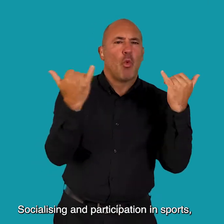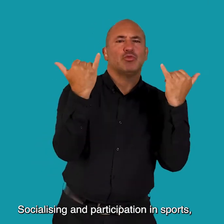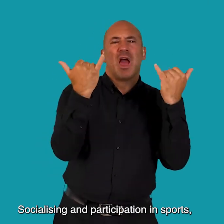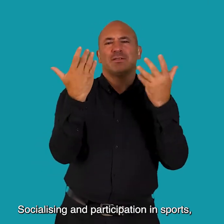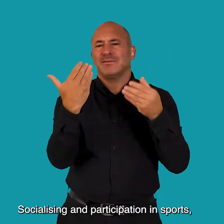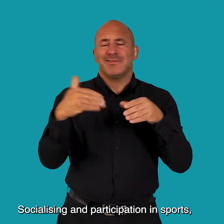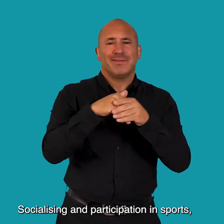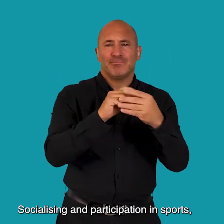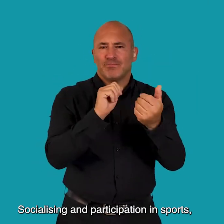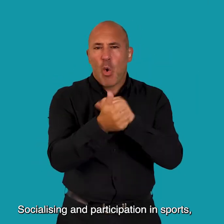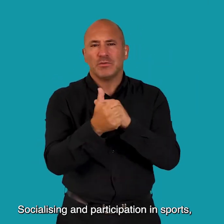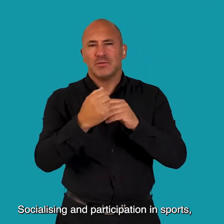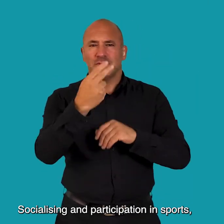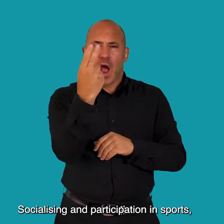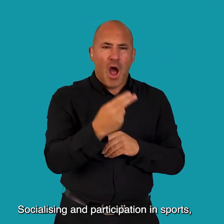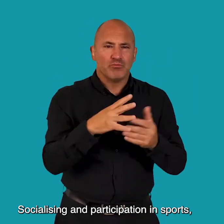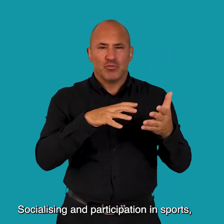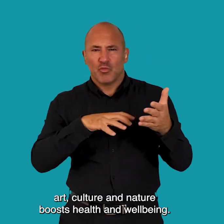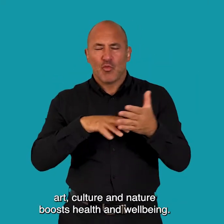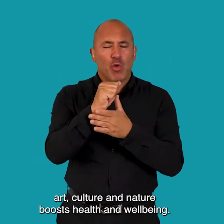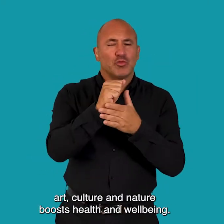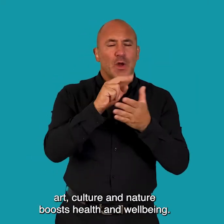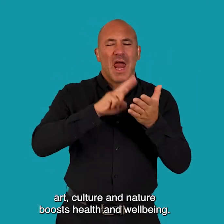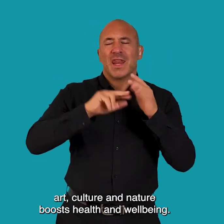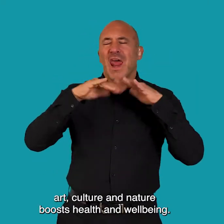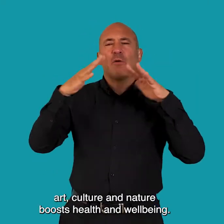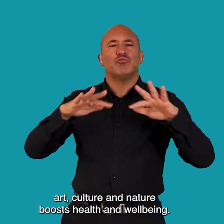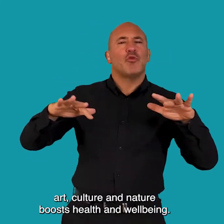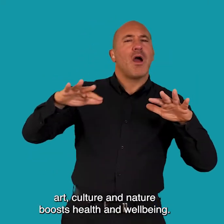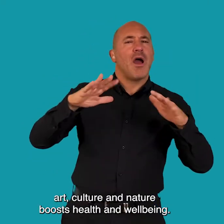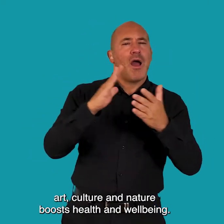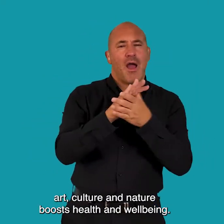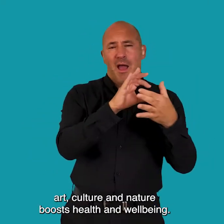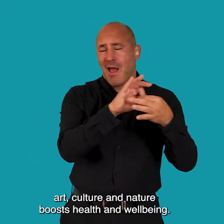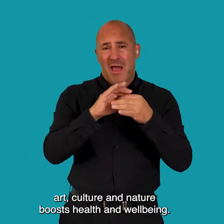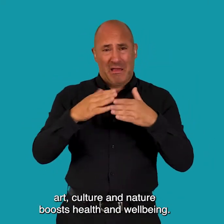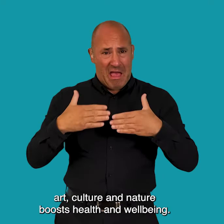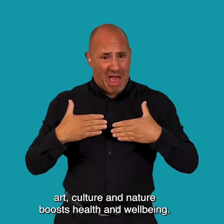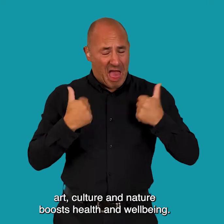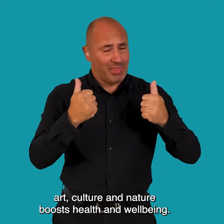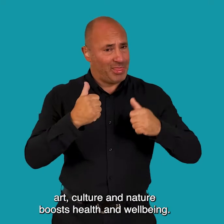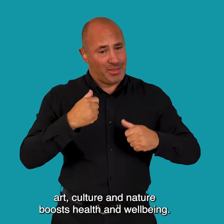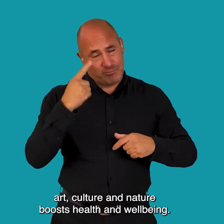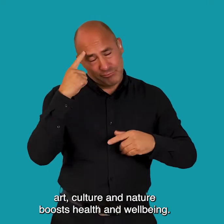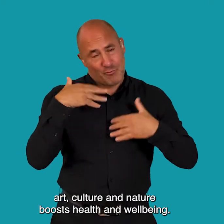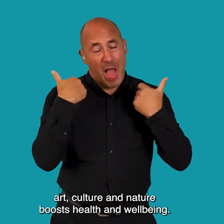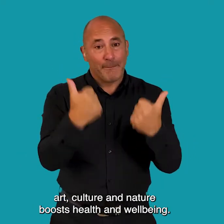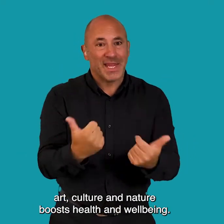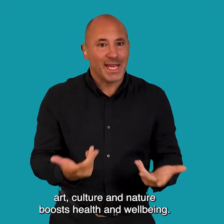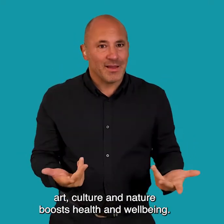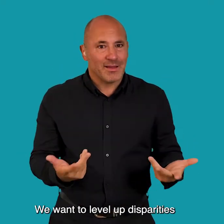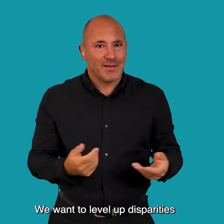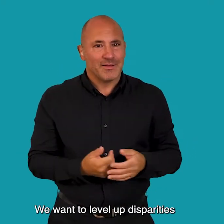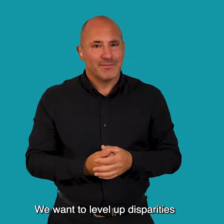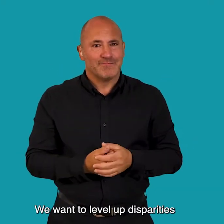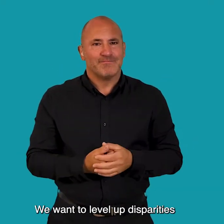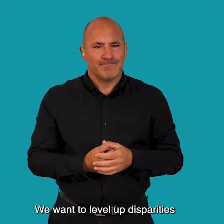and participation in sports, art, culture and nature boosts health and well-being. We want to level